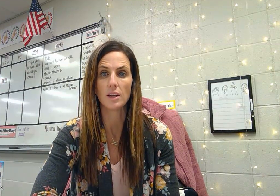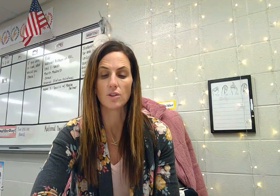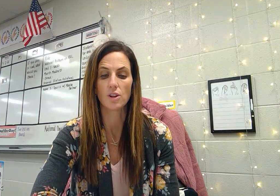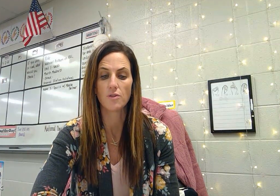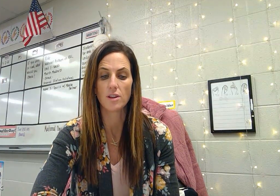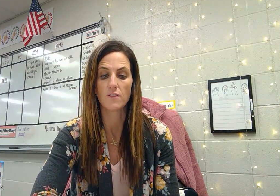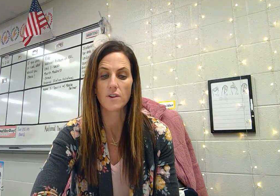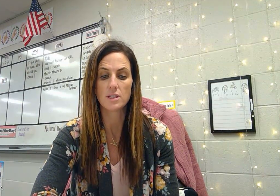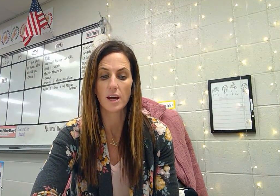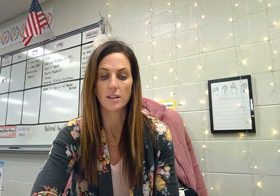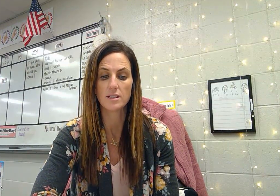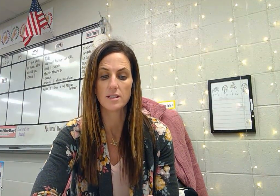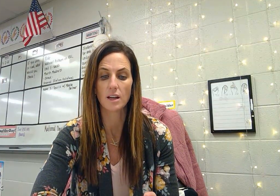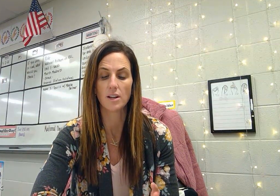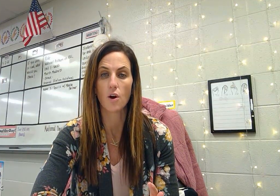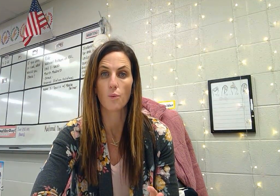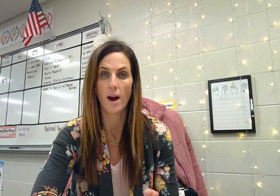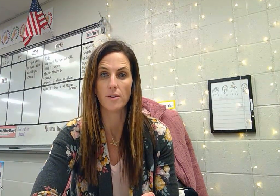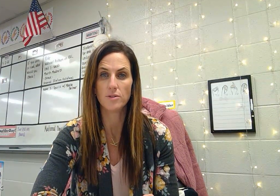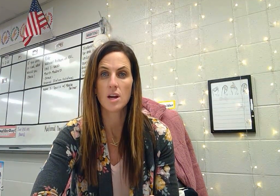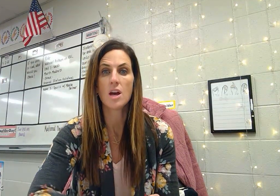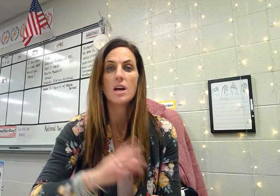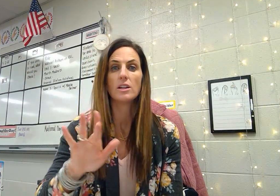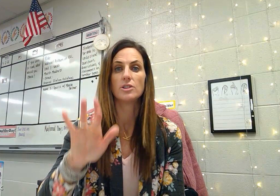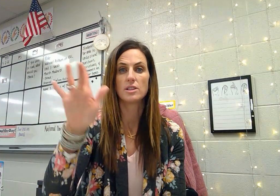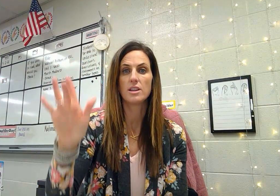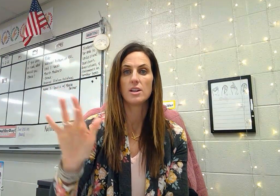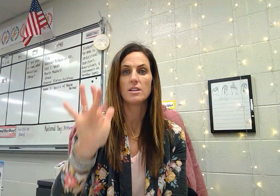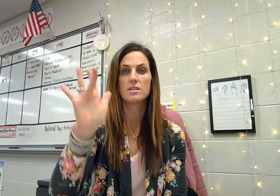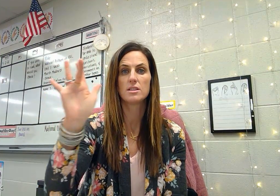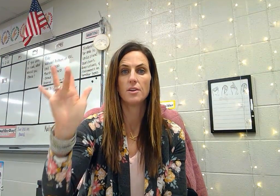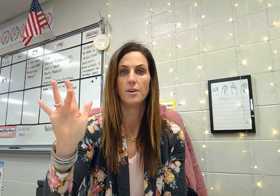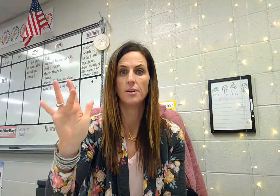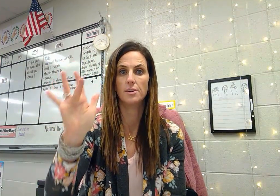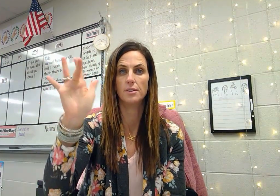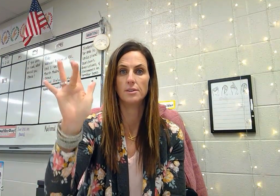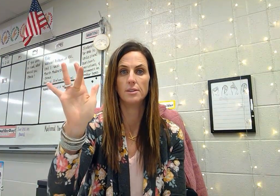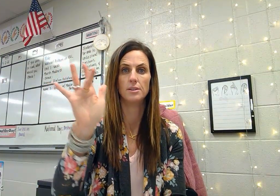and clothing. The first sign is the sign around. It looks like this.